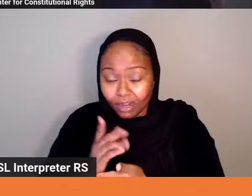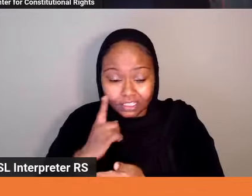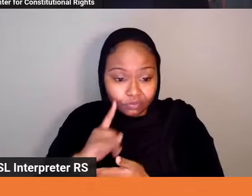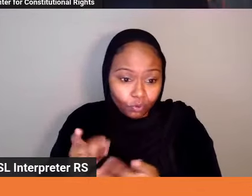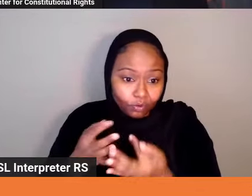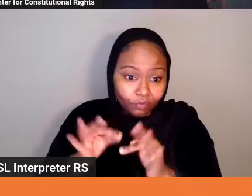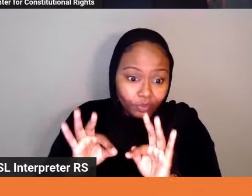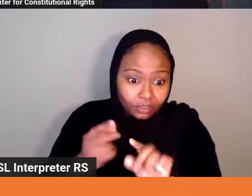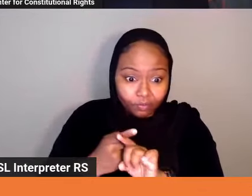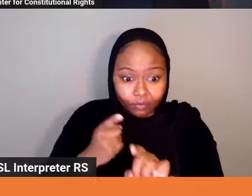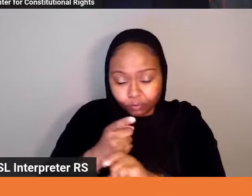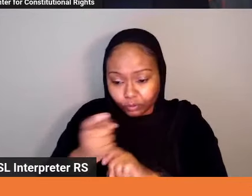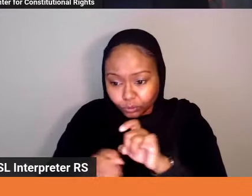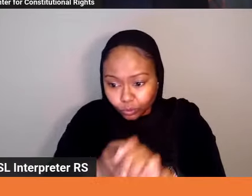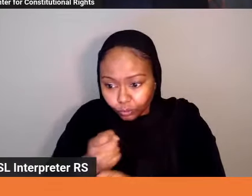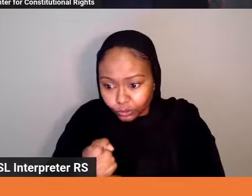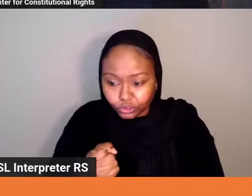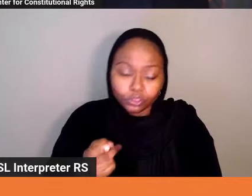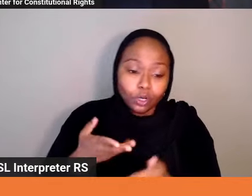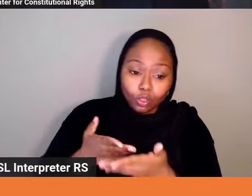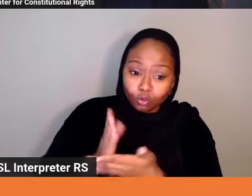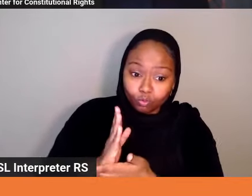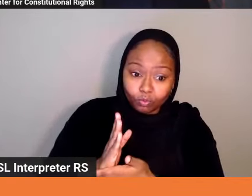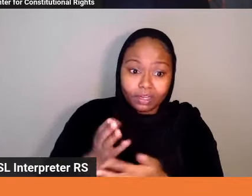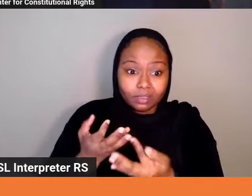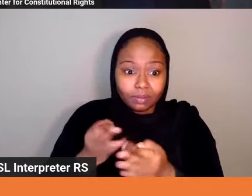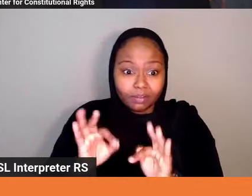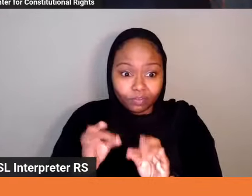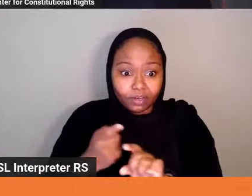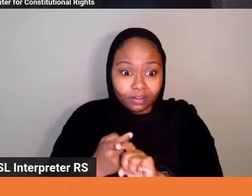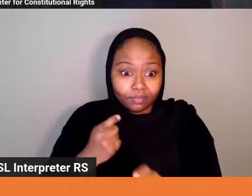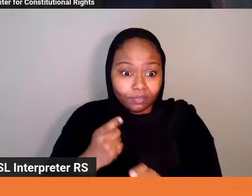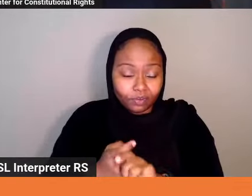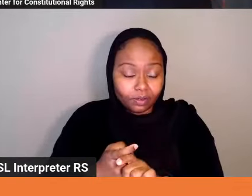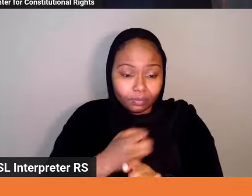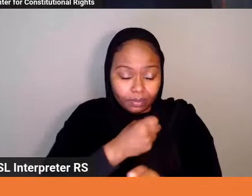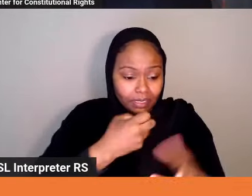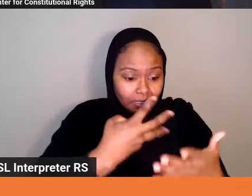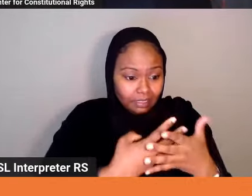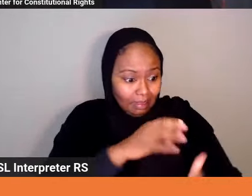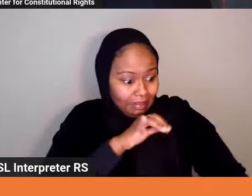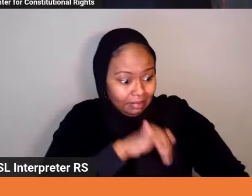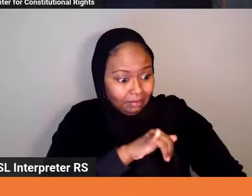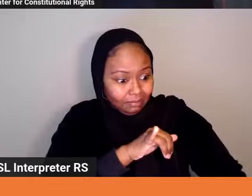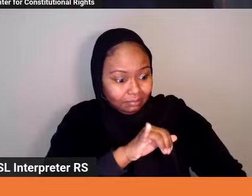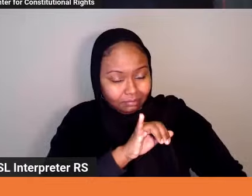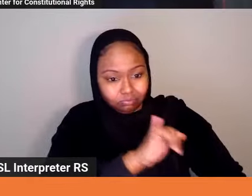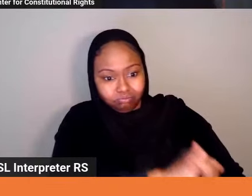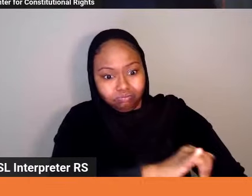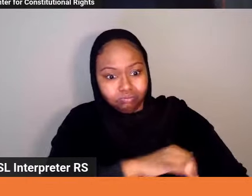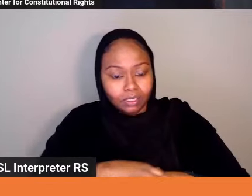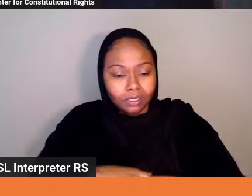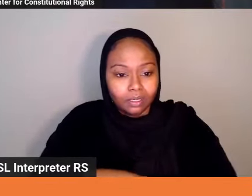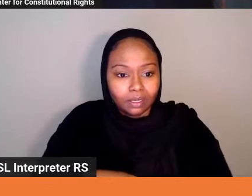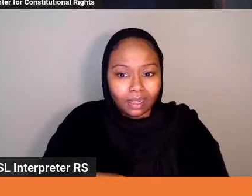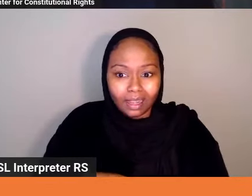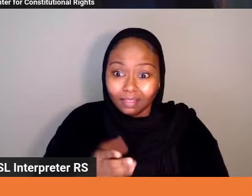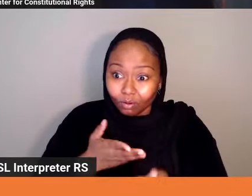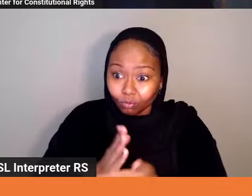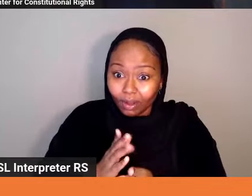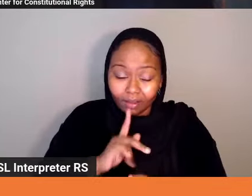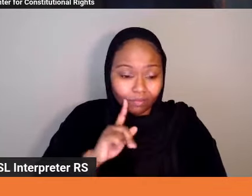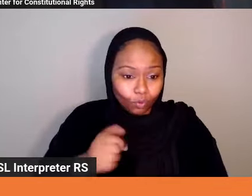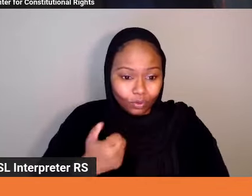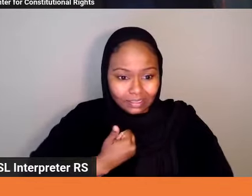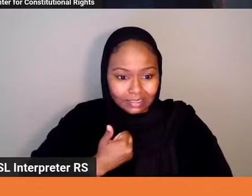torture, the right to be free from arbitrary detention, the right for self-determination. When we have UN